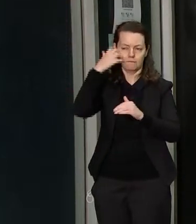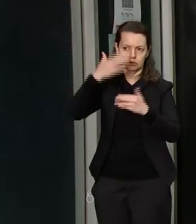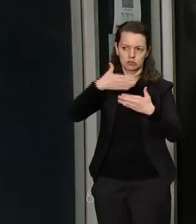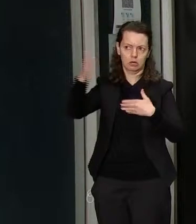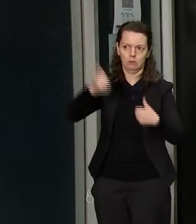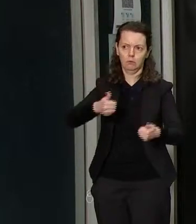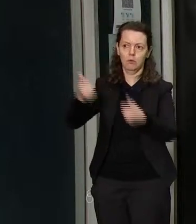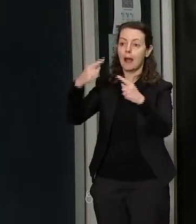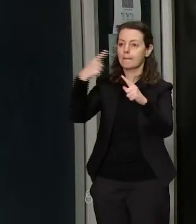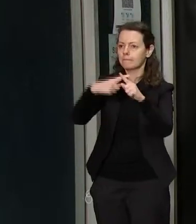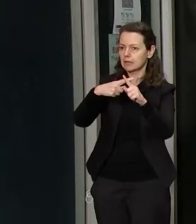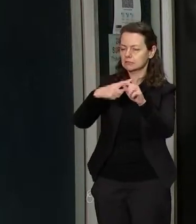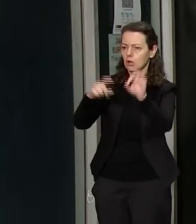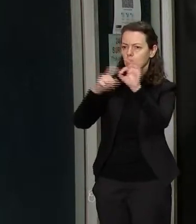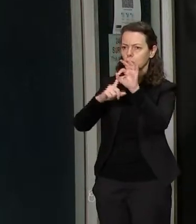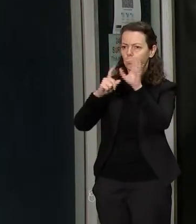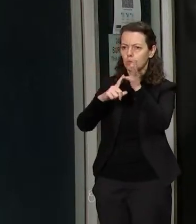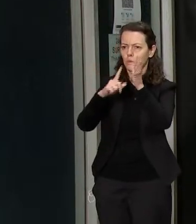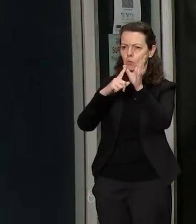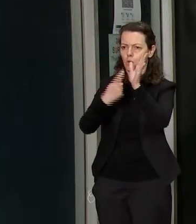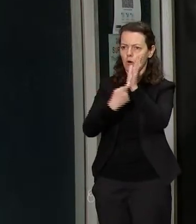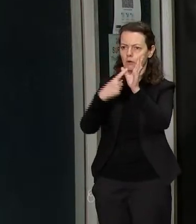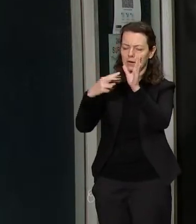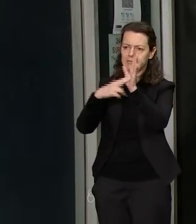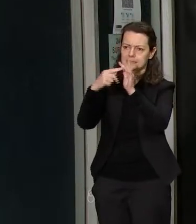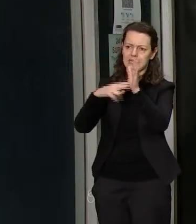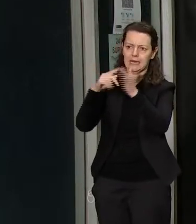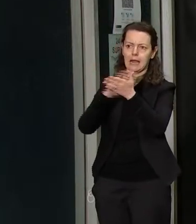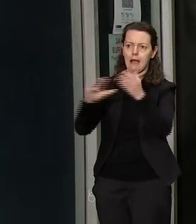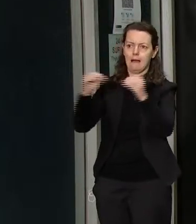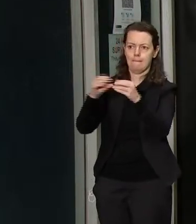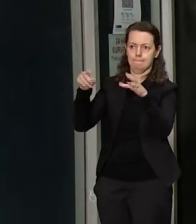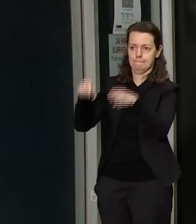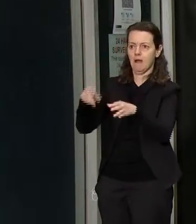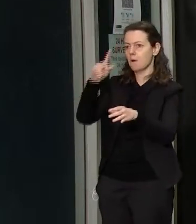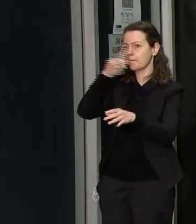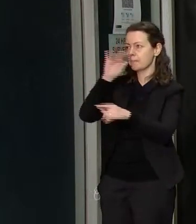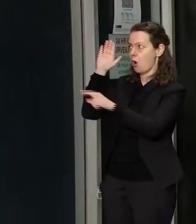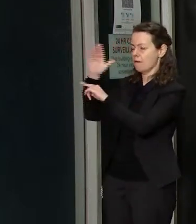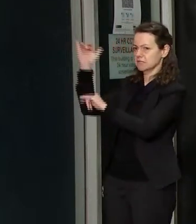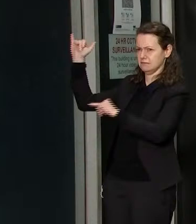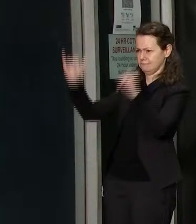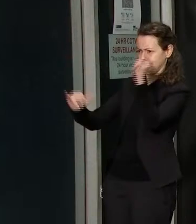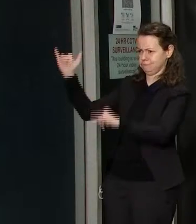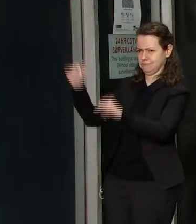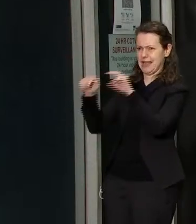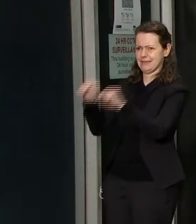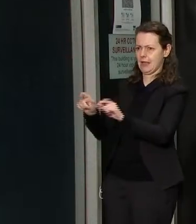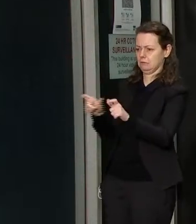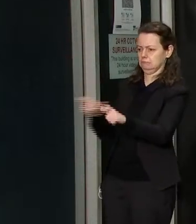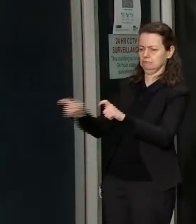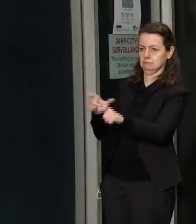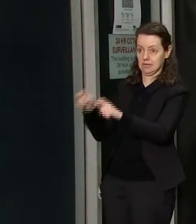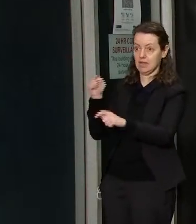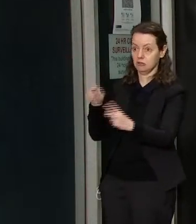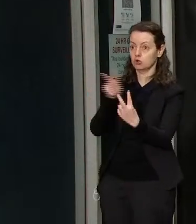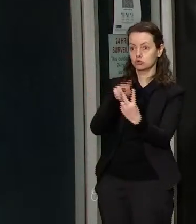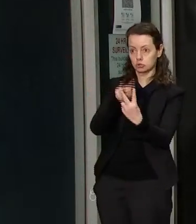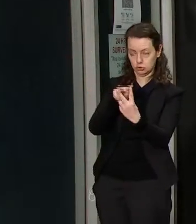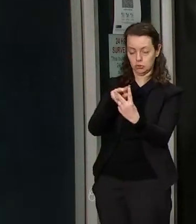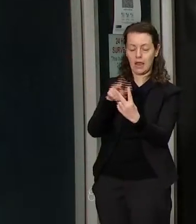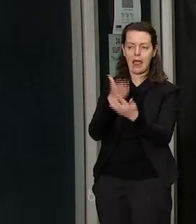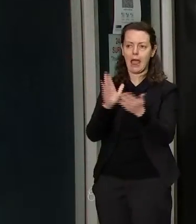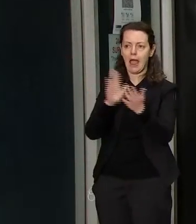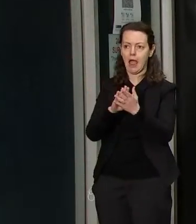purpose-built facilities for people who pose the highest risk for our community. That is the path